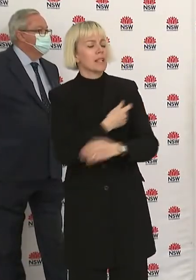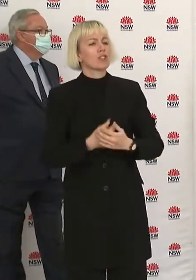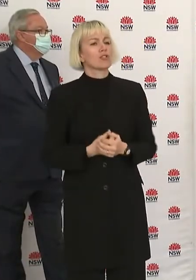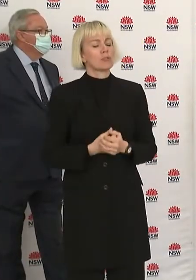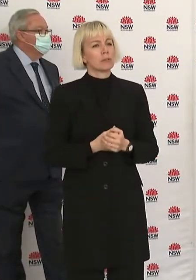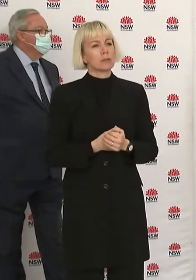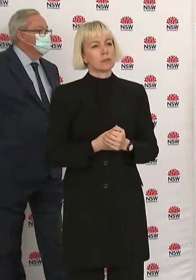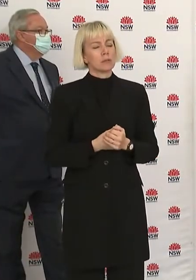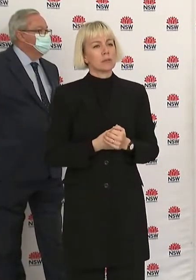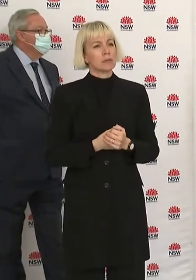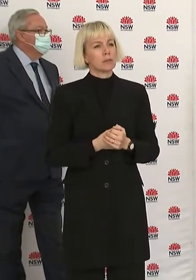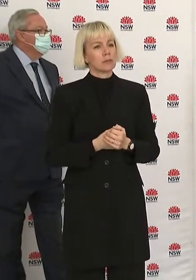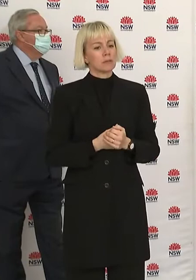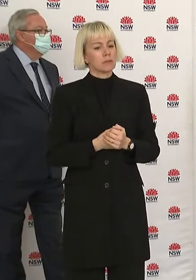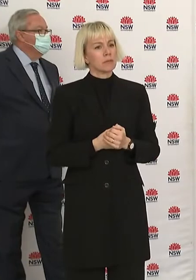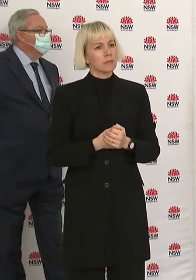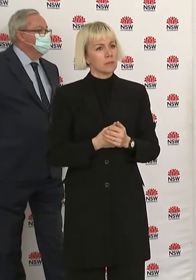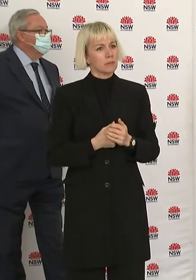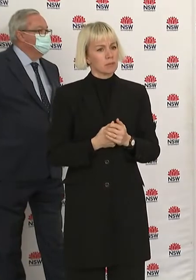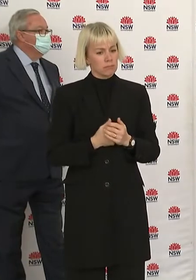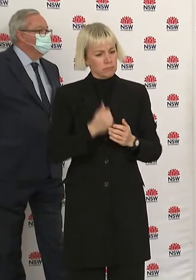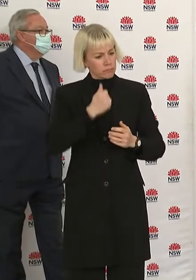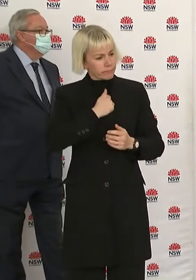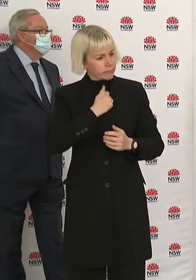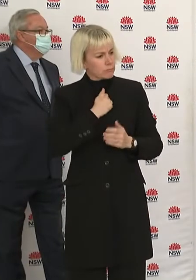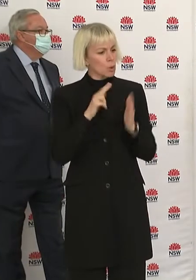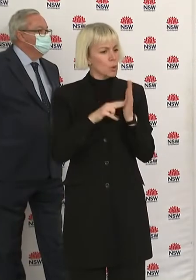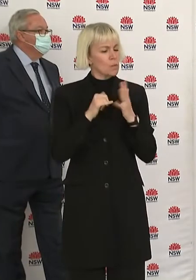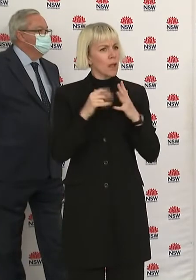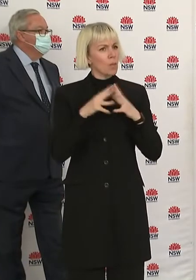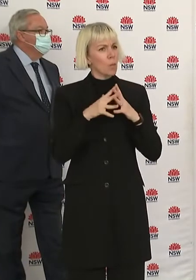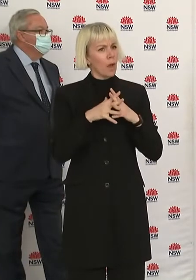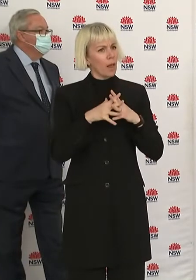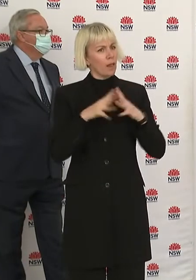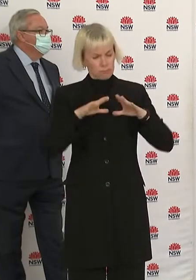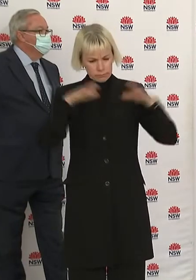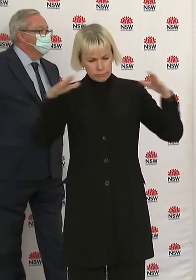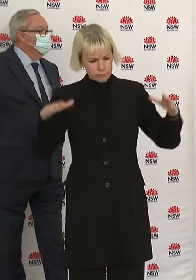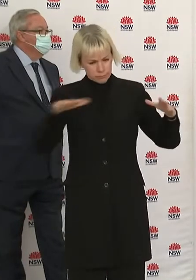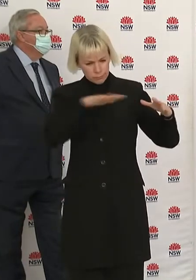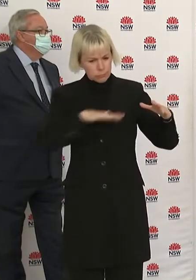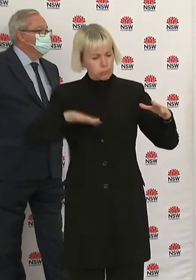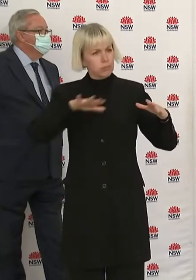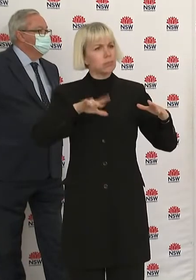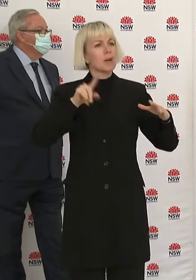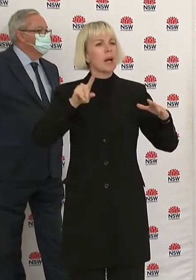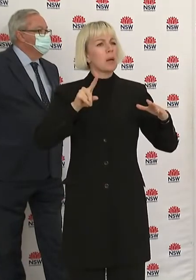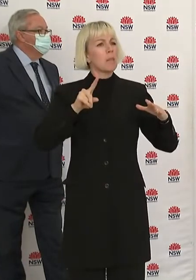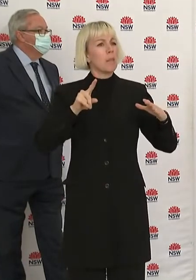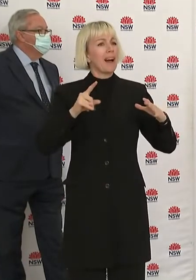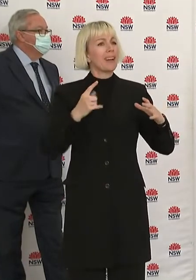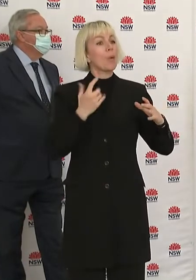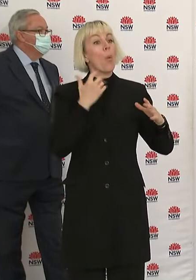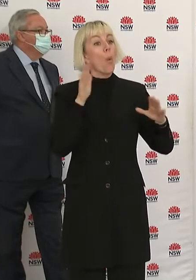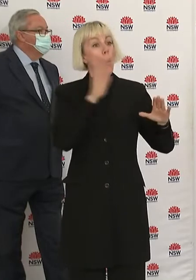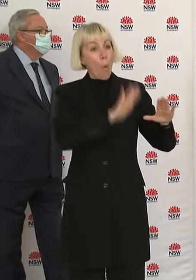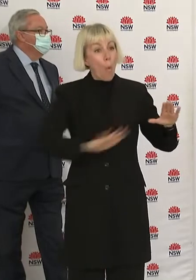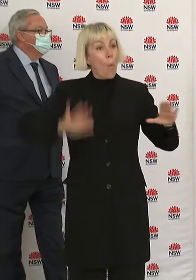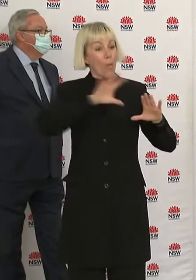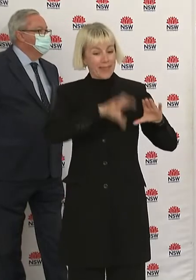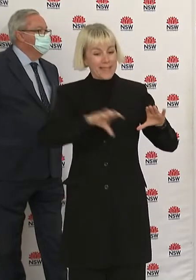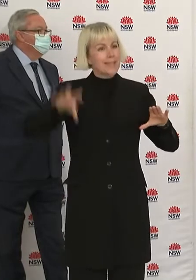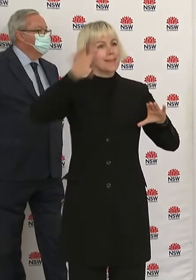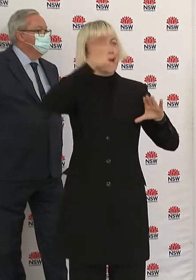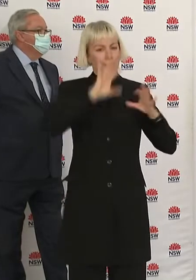actually work really well together in disease control, and it's really important that we see ourselves as a connected system. And that's the basis for my language